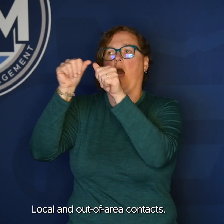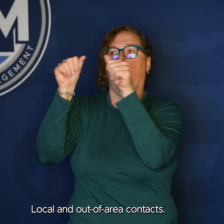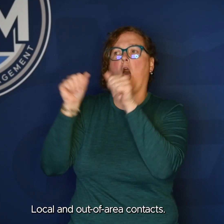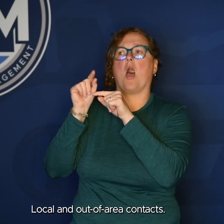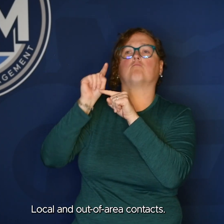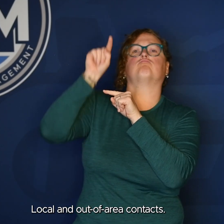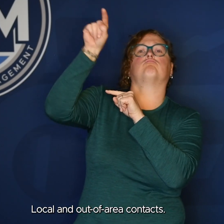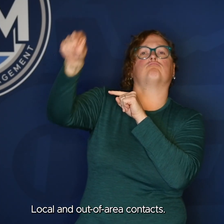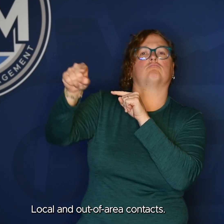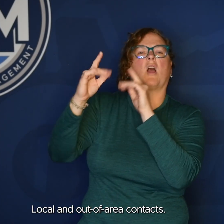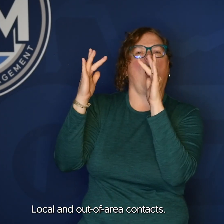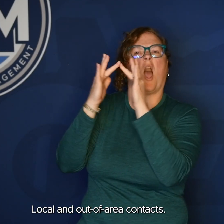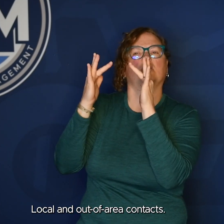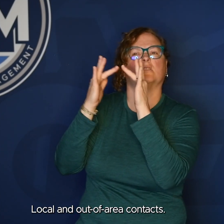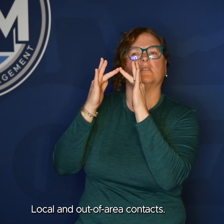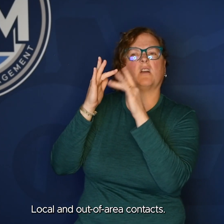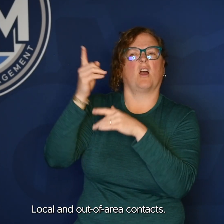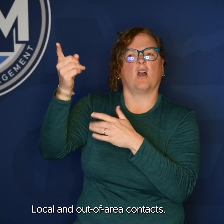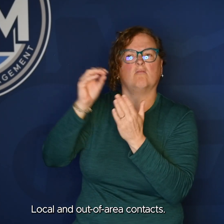local and out-of-area contacts,